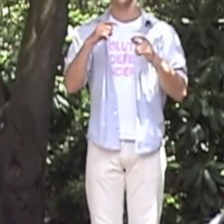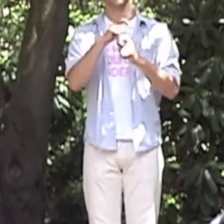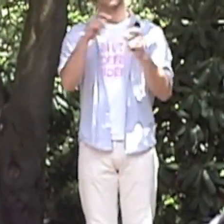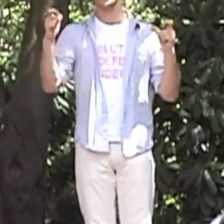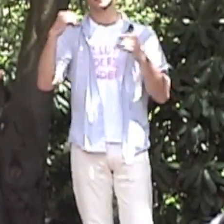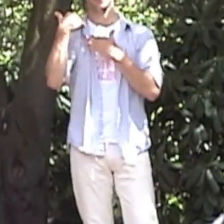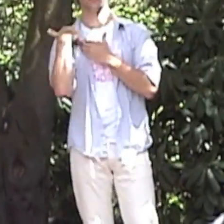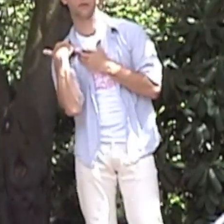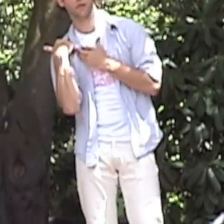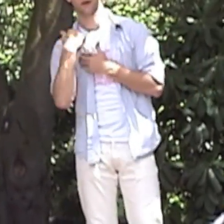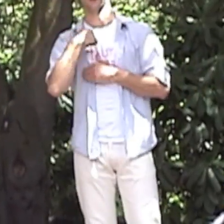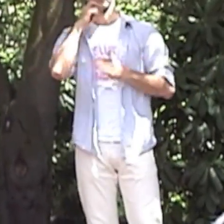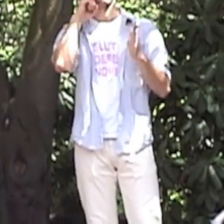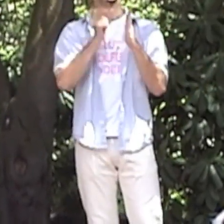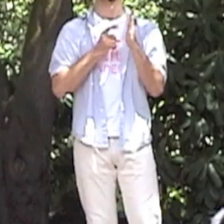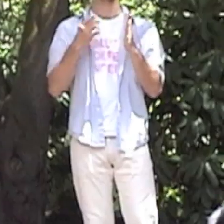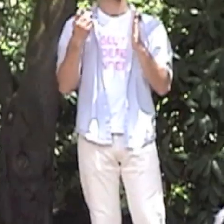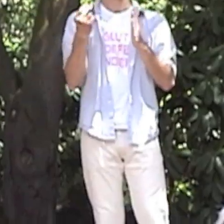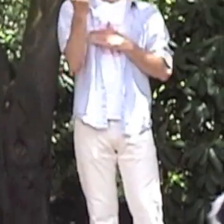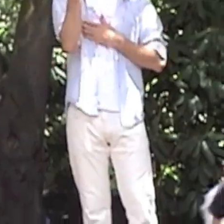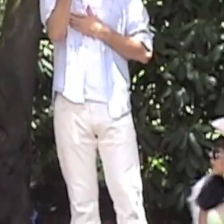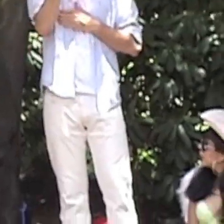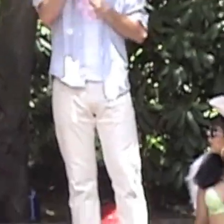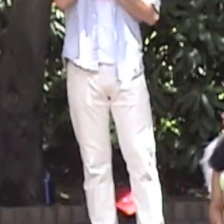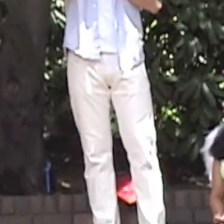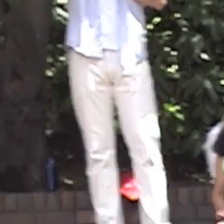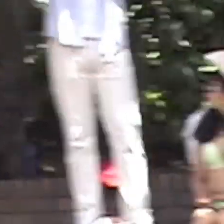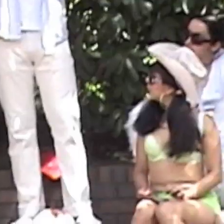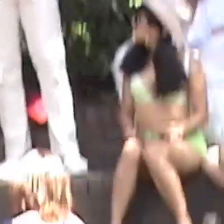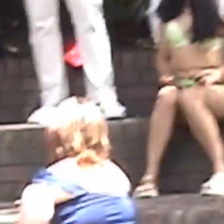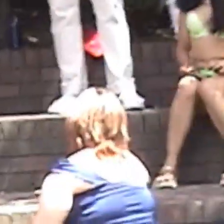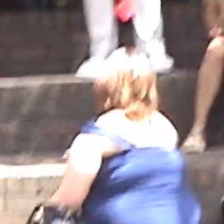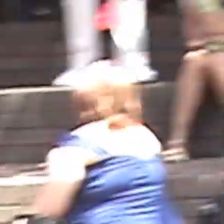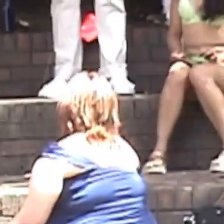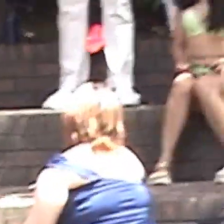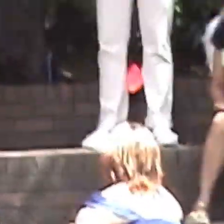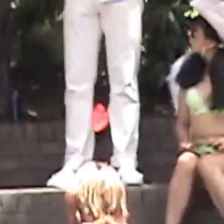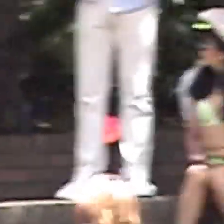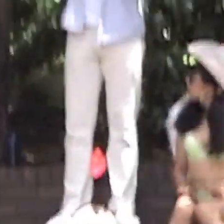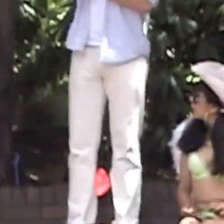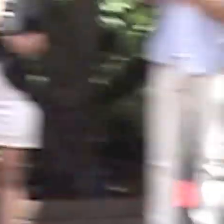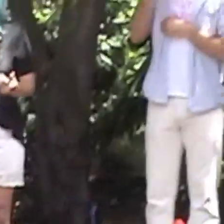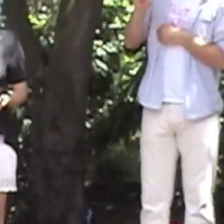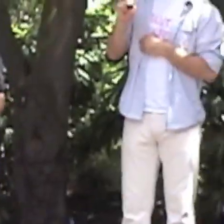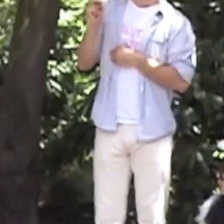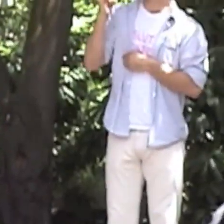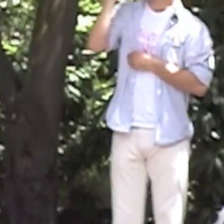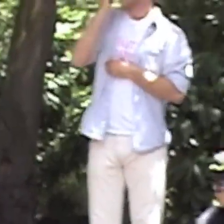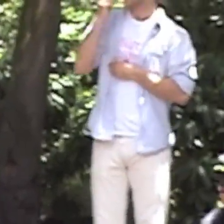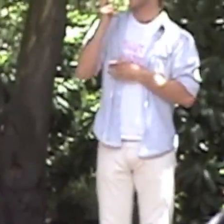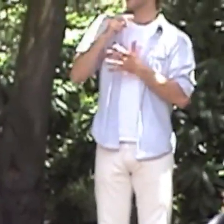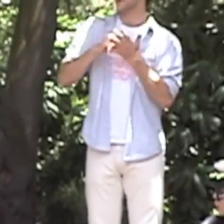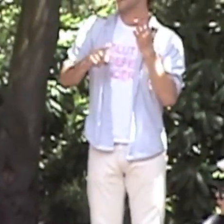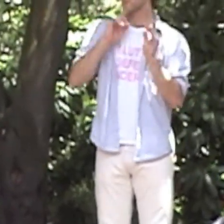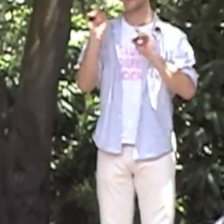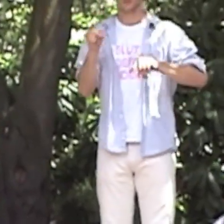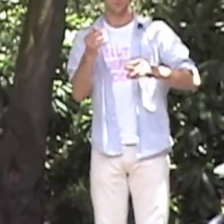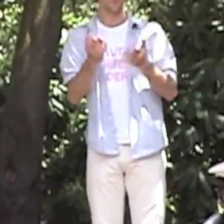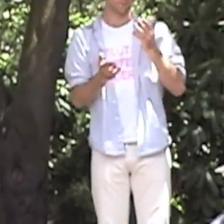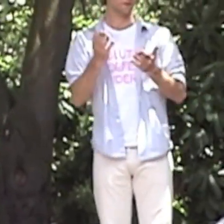responsibility, I realized, from the very start, and I think we all have our own personal reasons for being here, and perhaps some of this will touch you